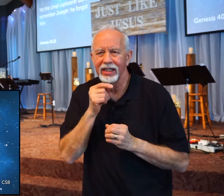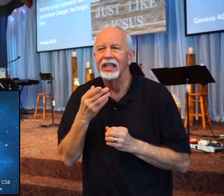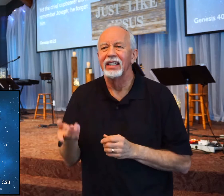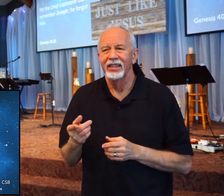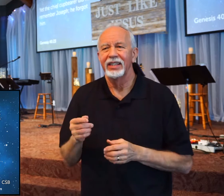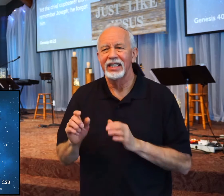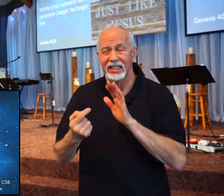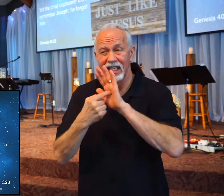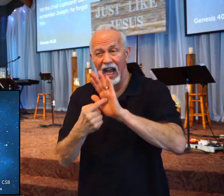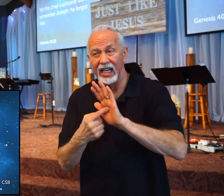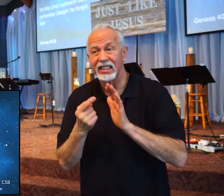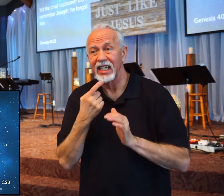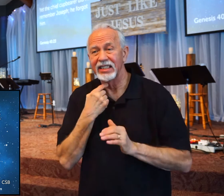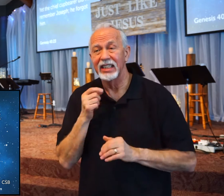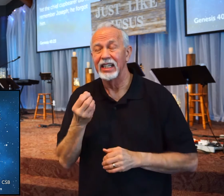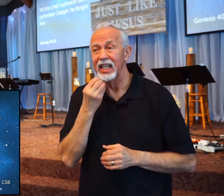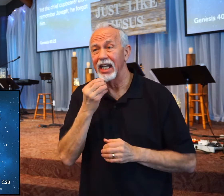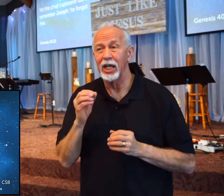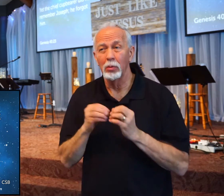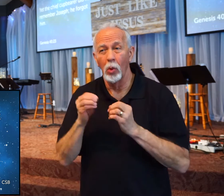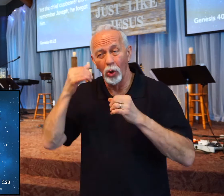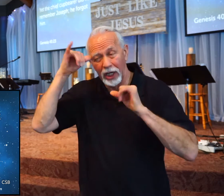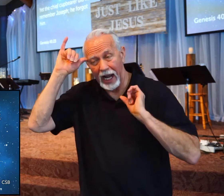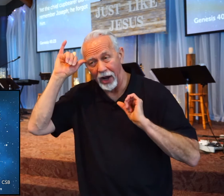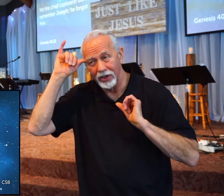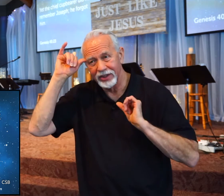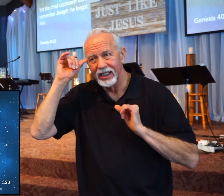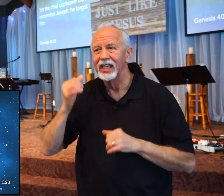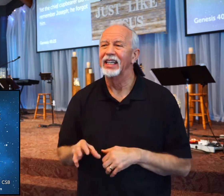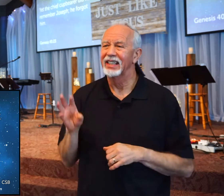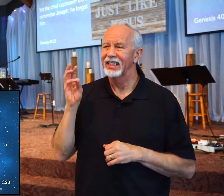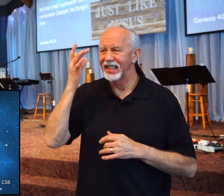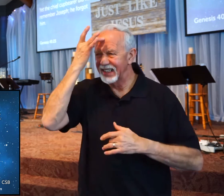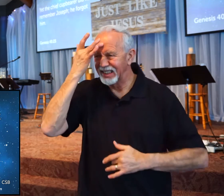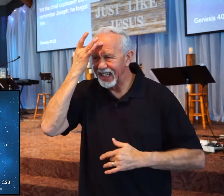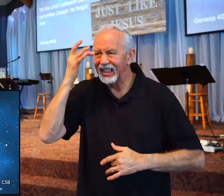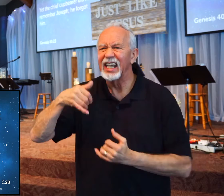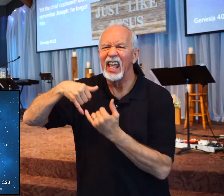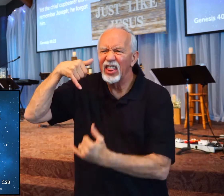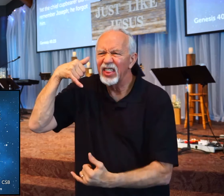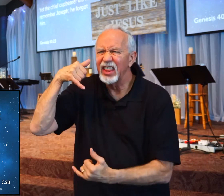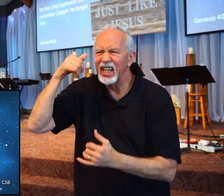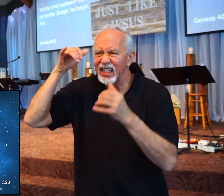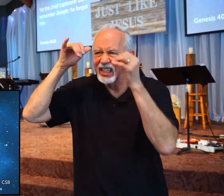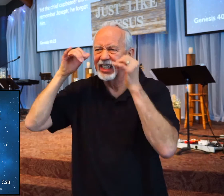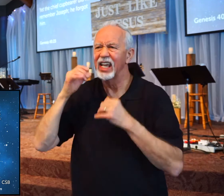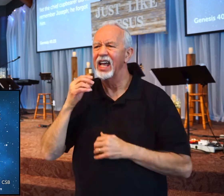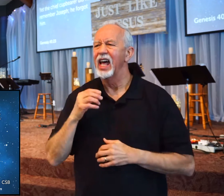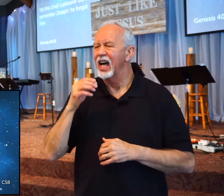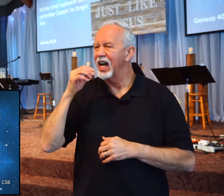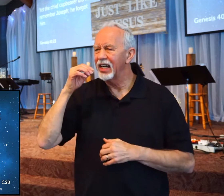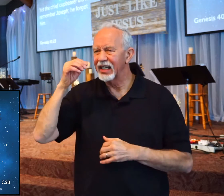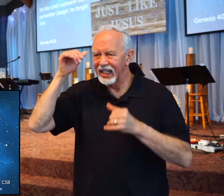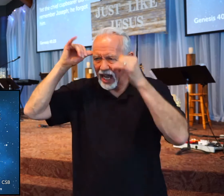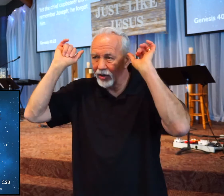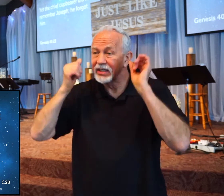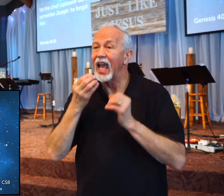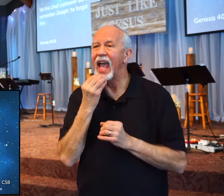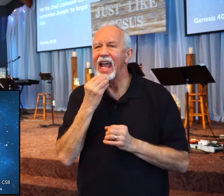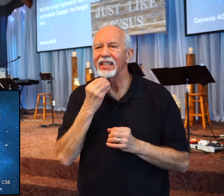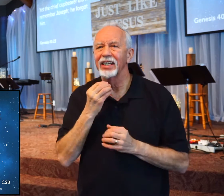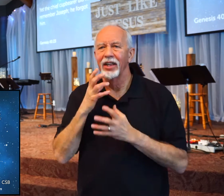cows." Because it says that these sickly, thin cows ate the healthy,